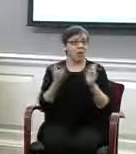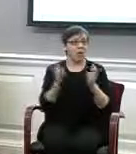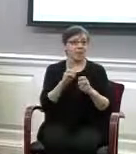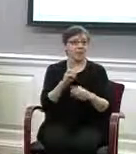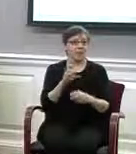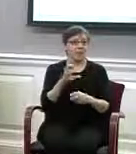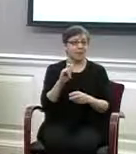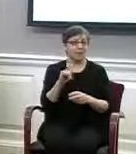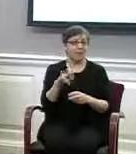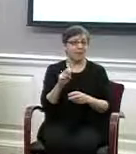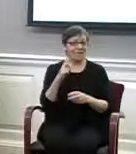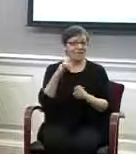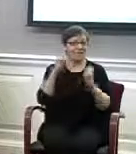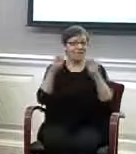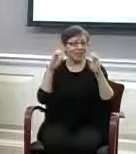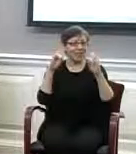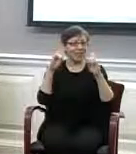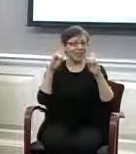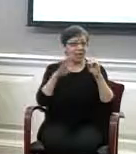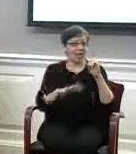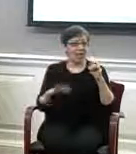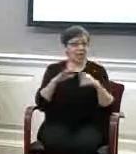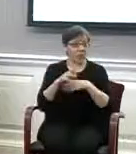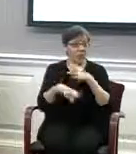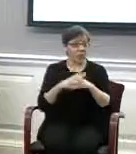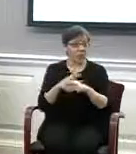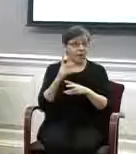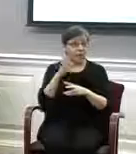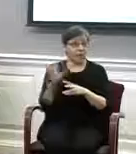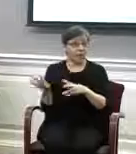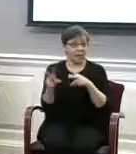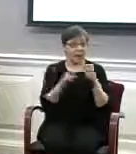then that's going to get replicated. So